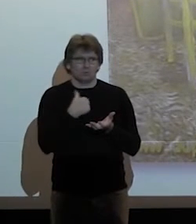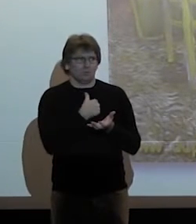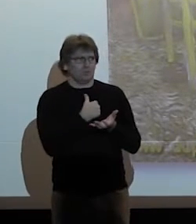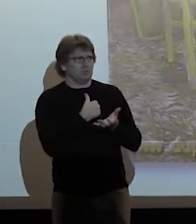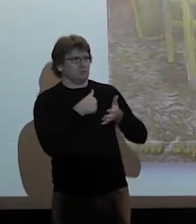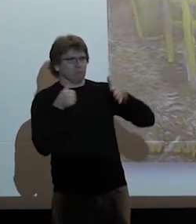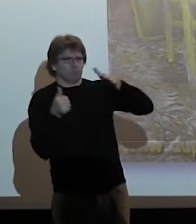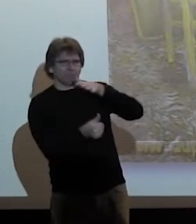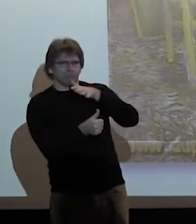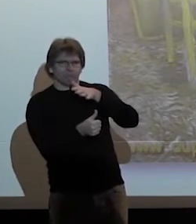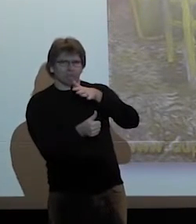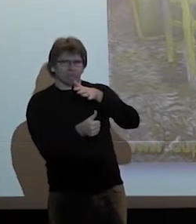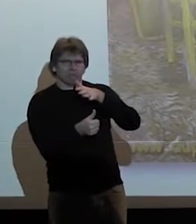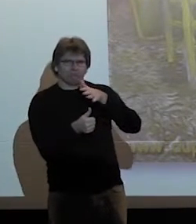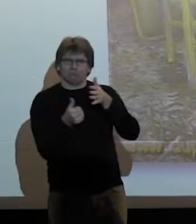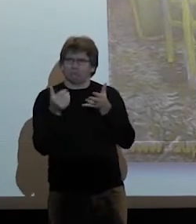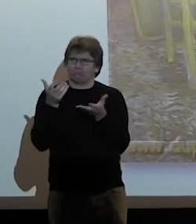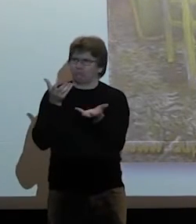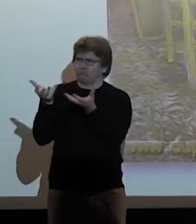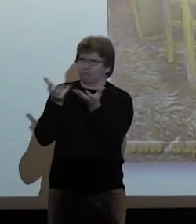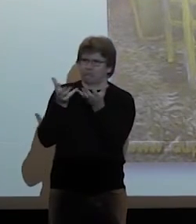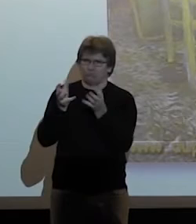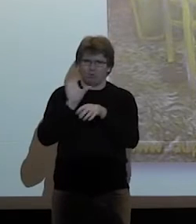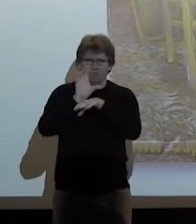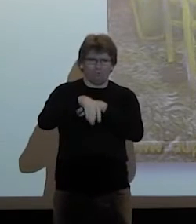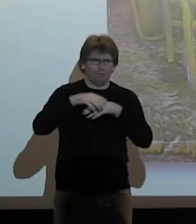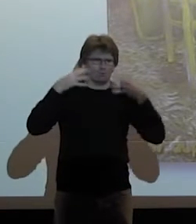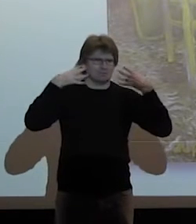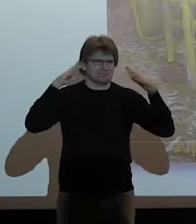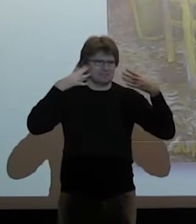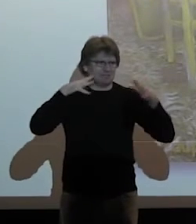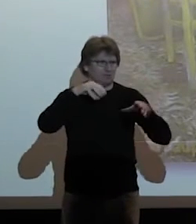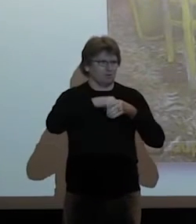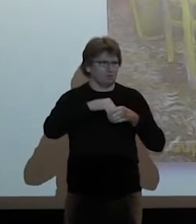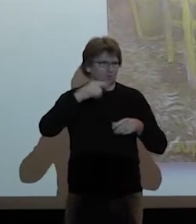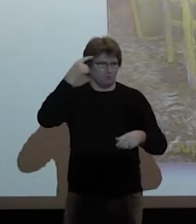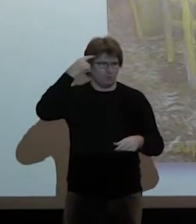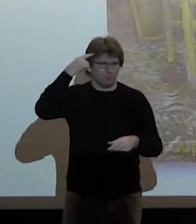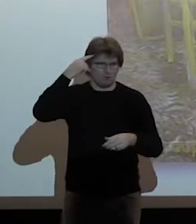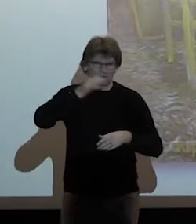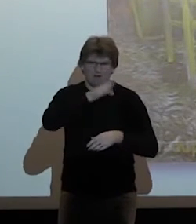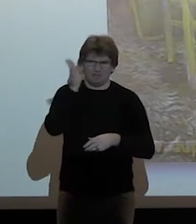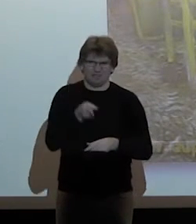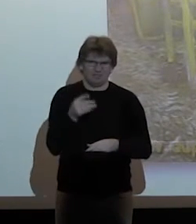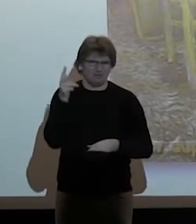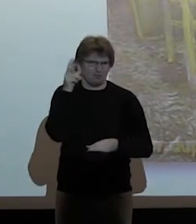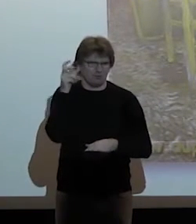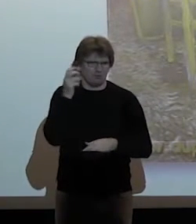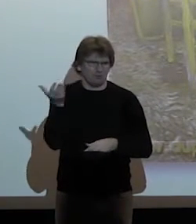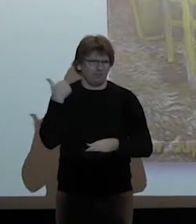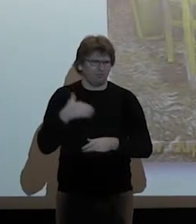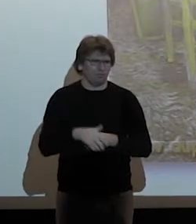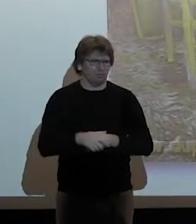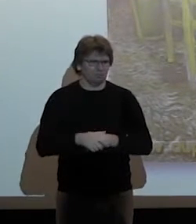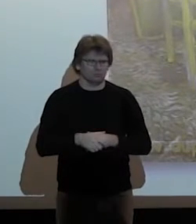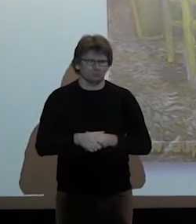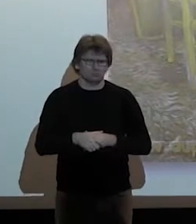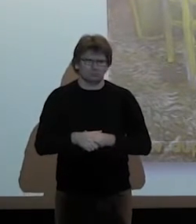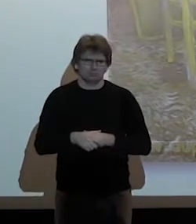accommodate and to assess and alter their abilities and their skills.